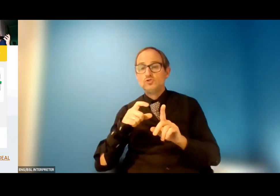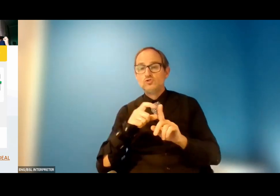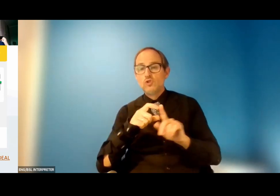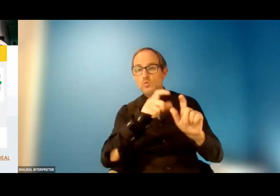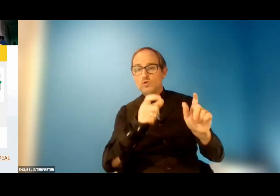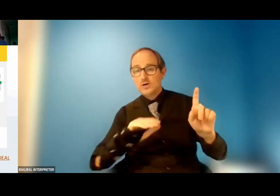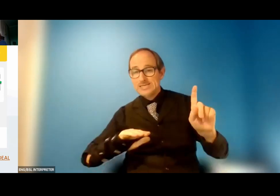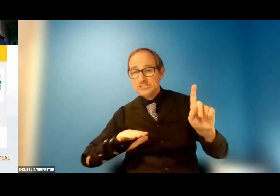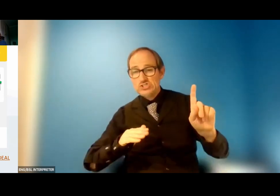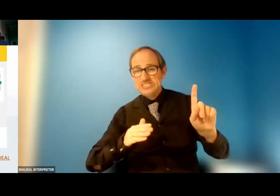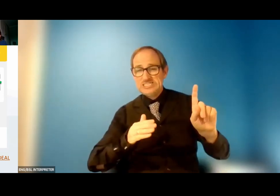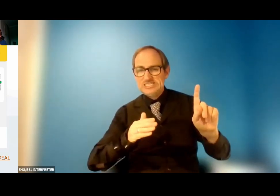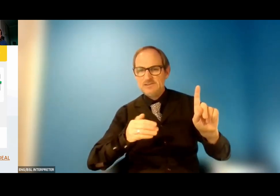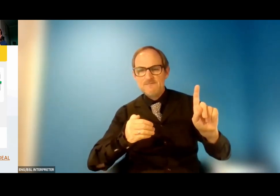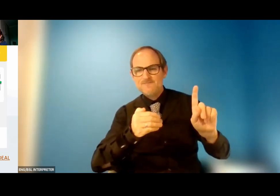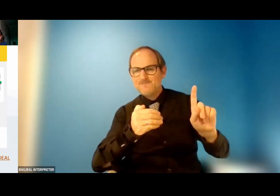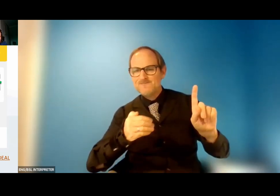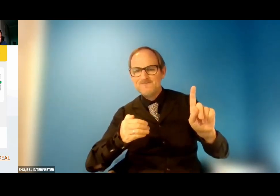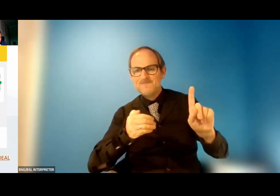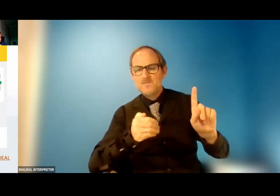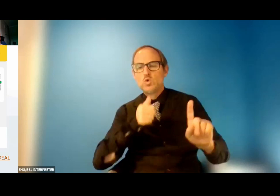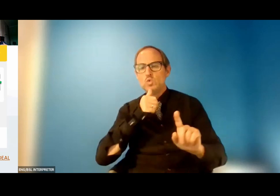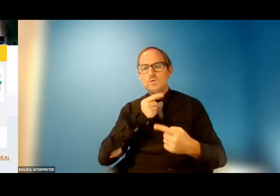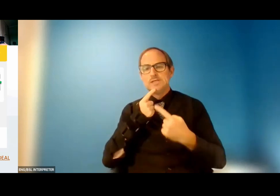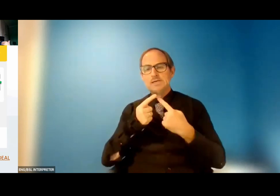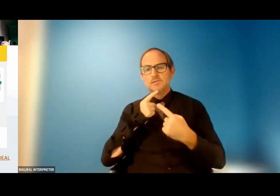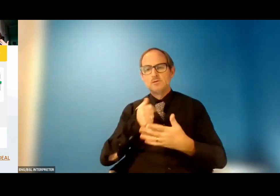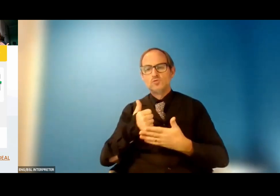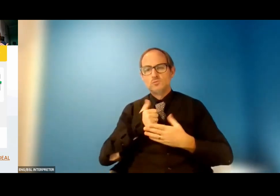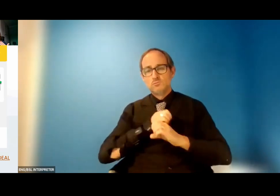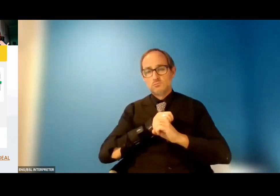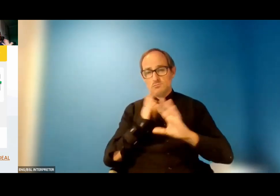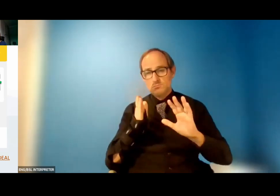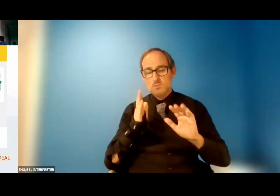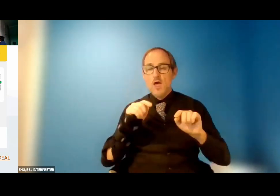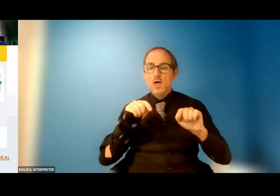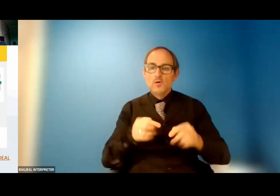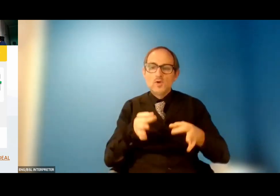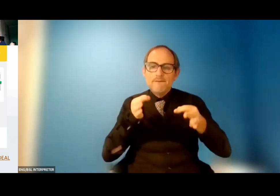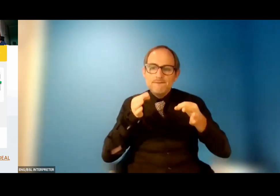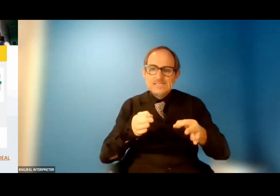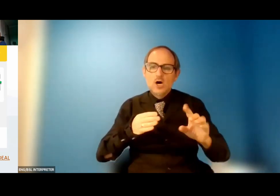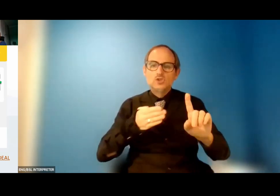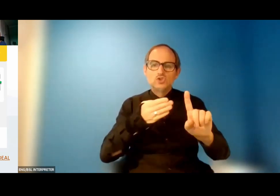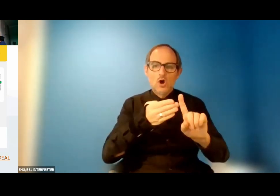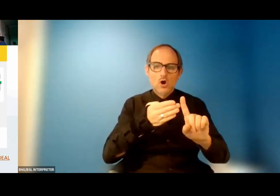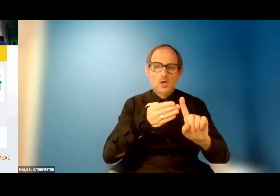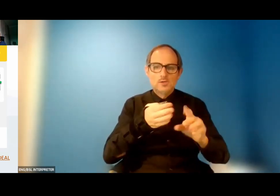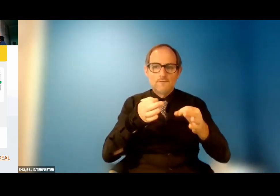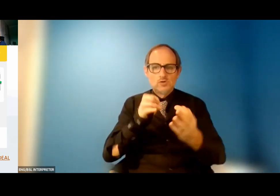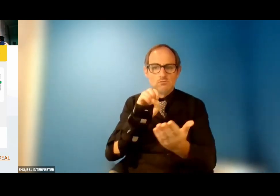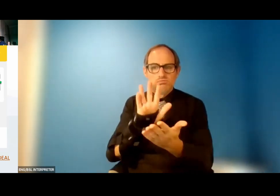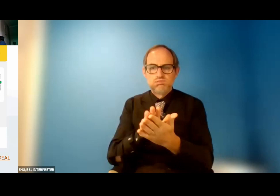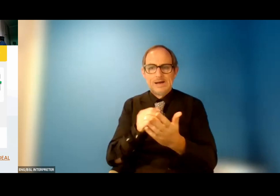those indicators and those official city targets aren't being specifically included in our published